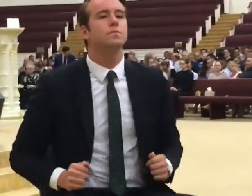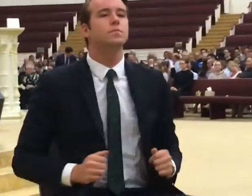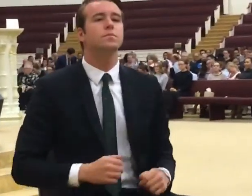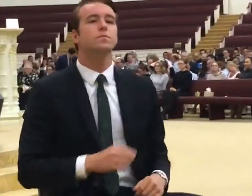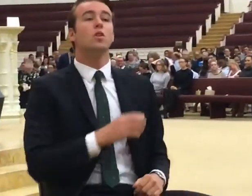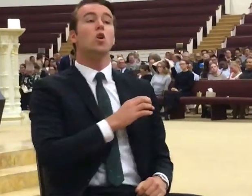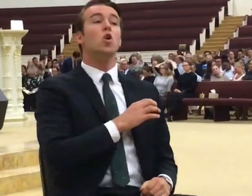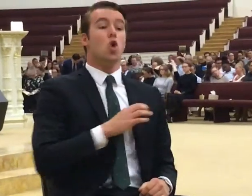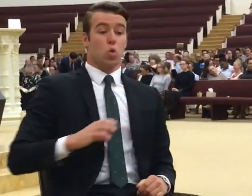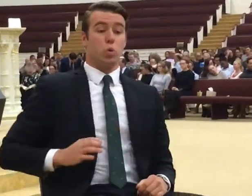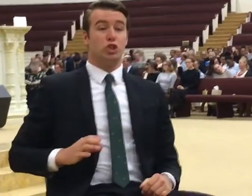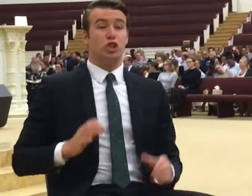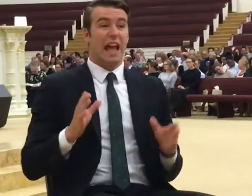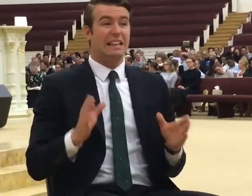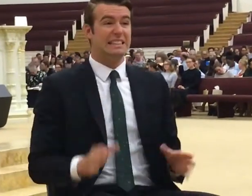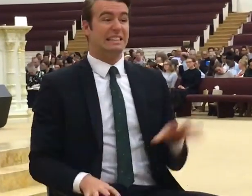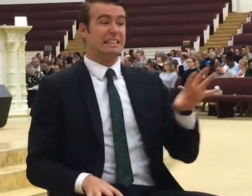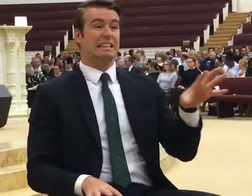Christendom is losing its grasp.